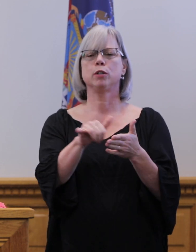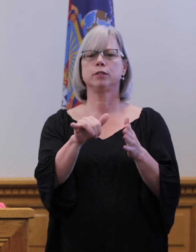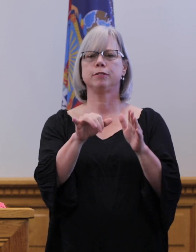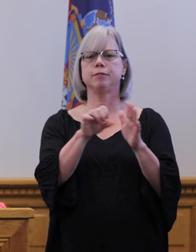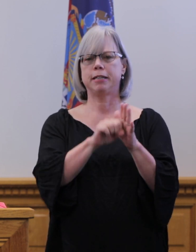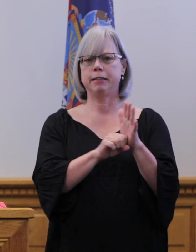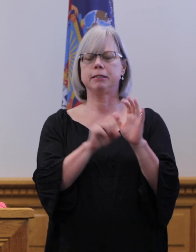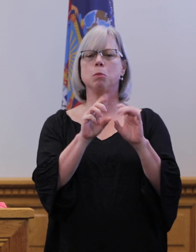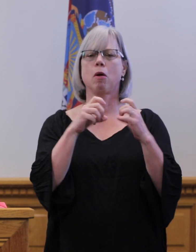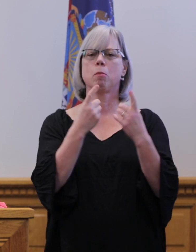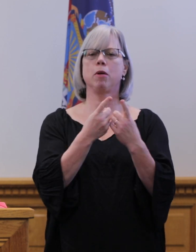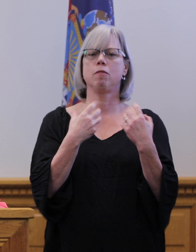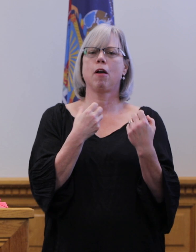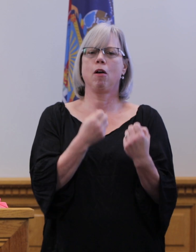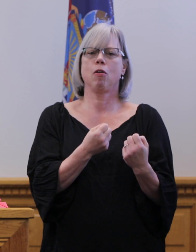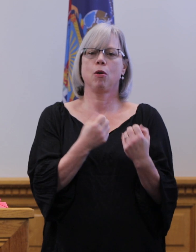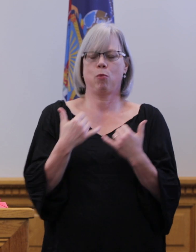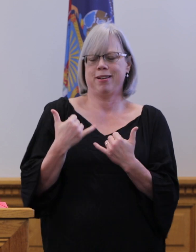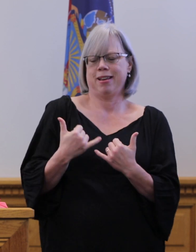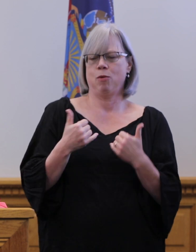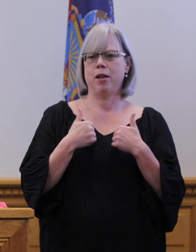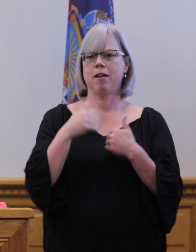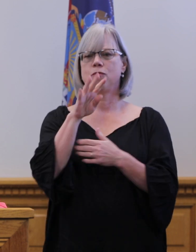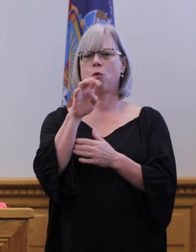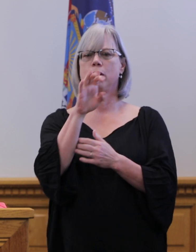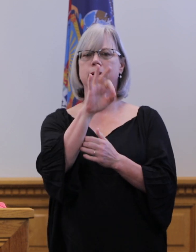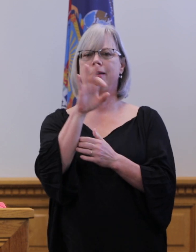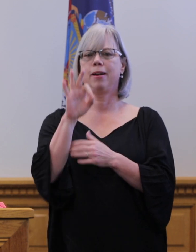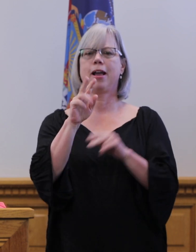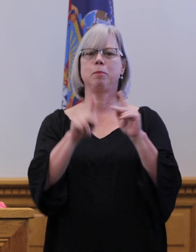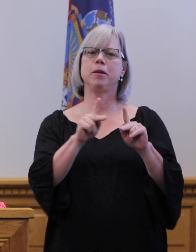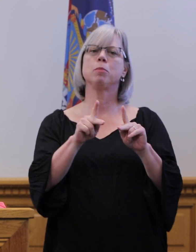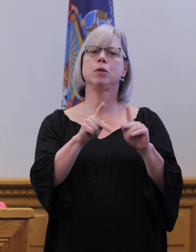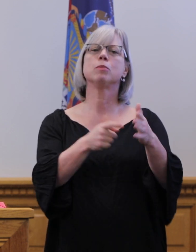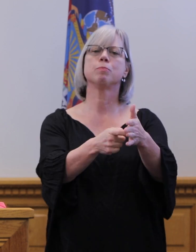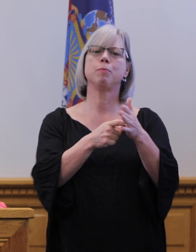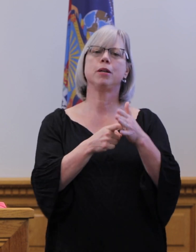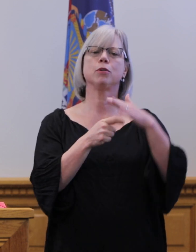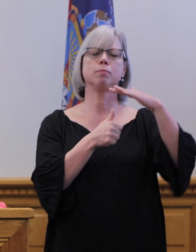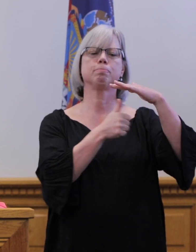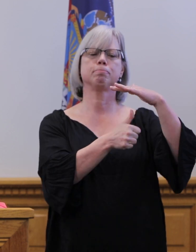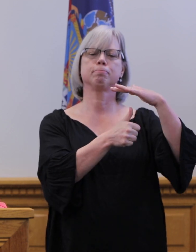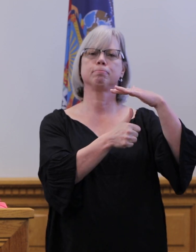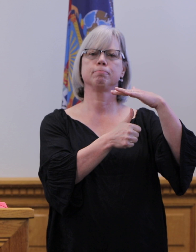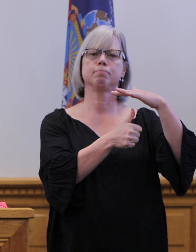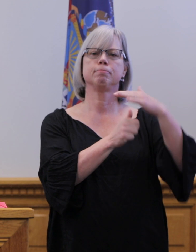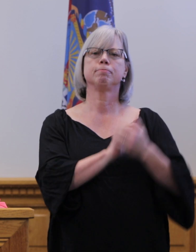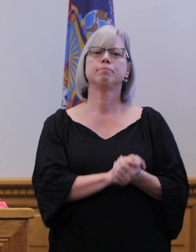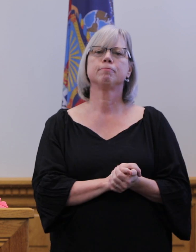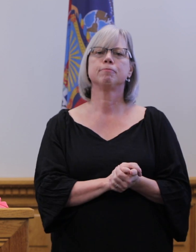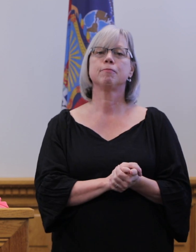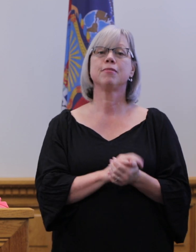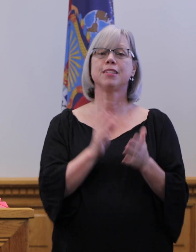of Health. And we currently have 499 residents in mandatory quarantine or isolation. The